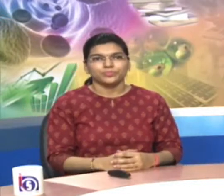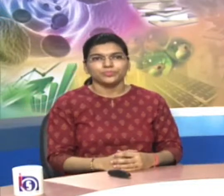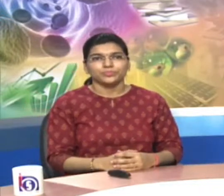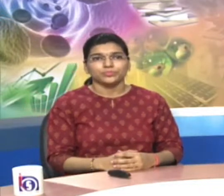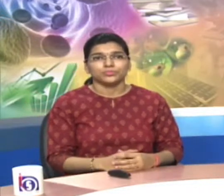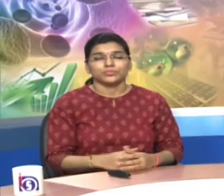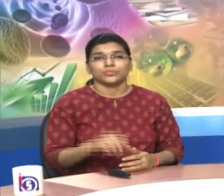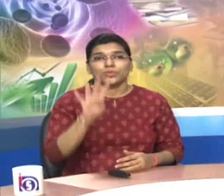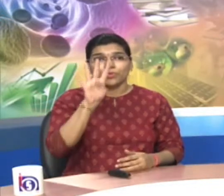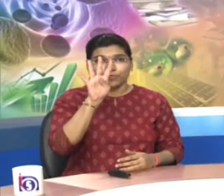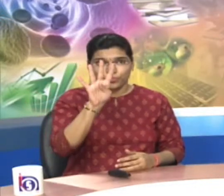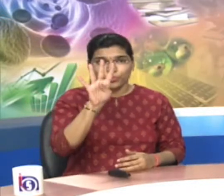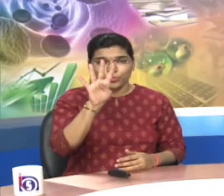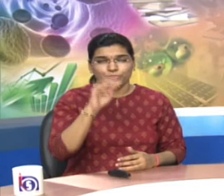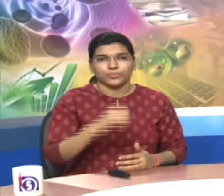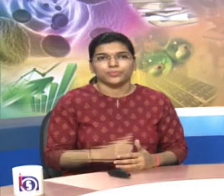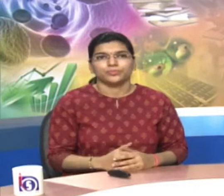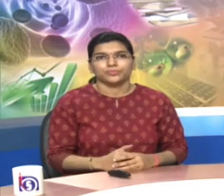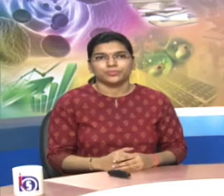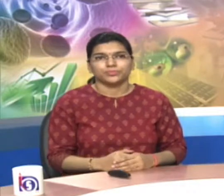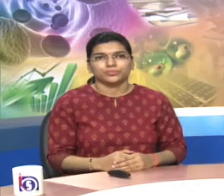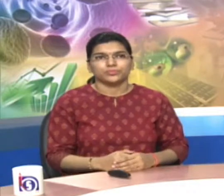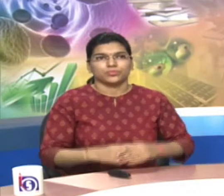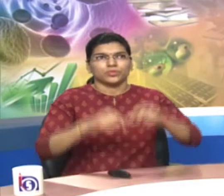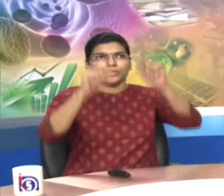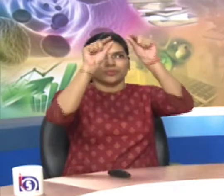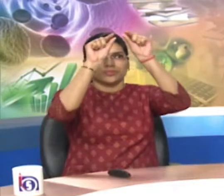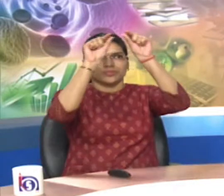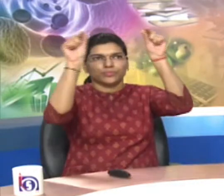is dialog box. Fourth word is